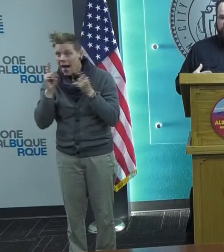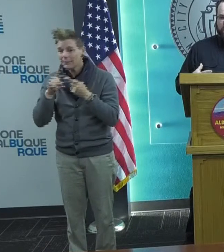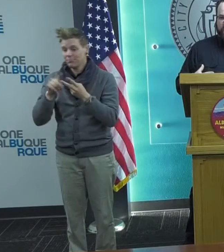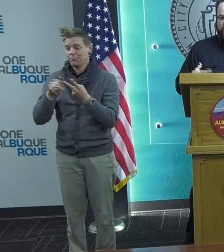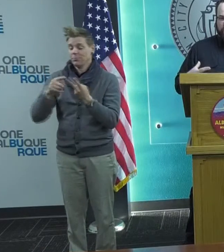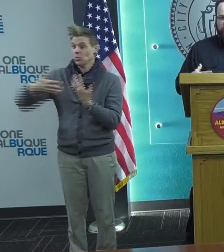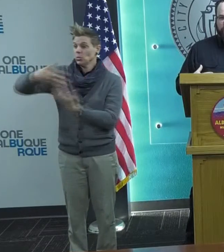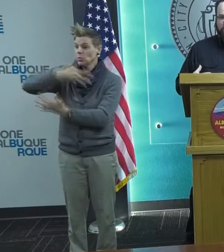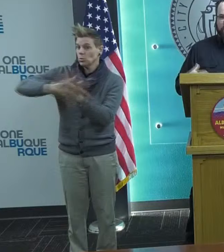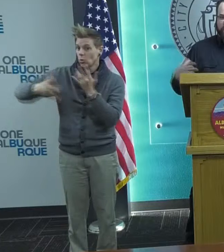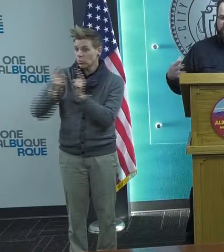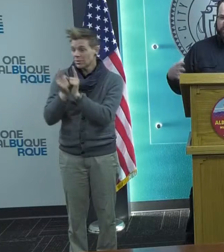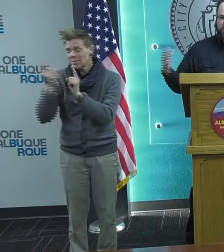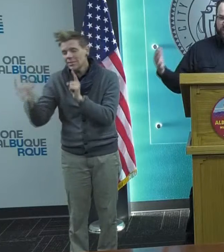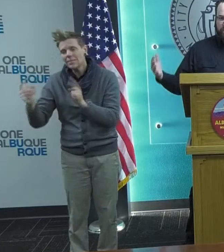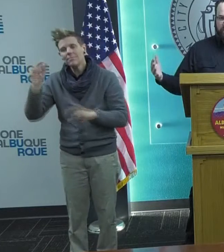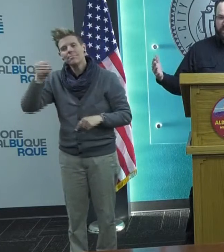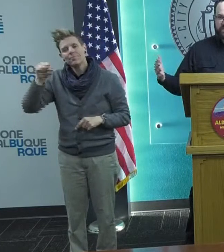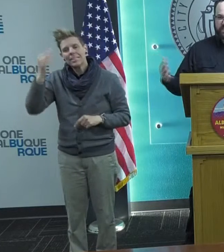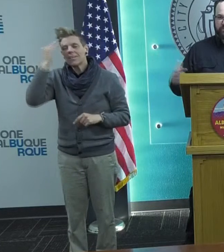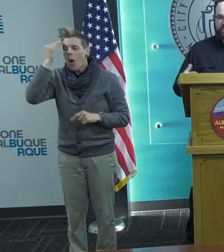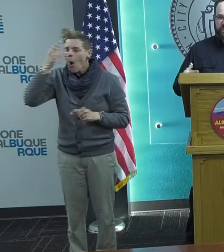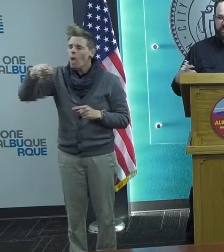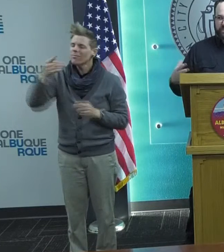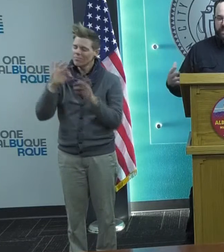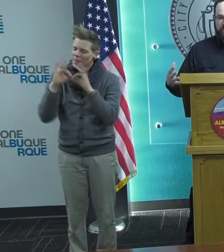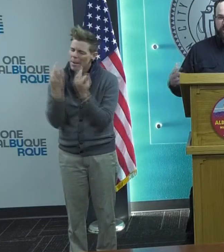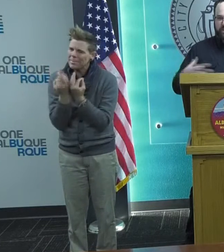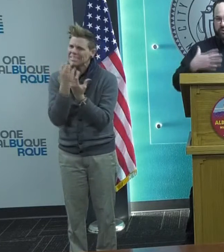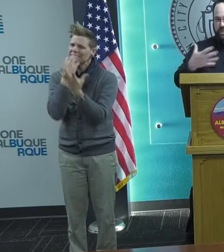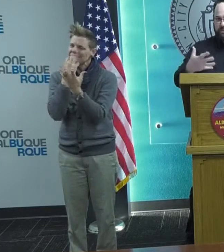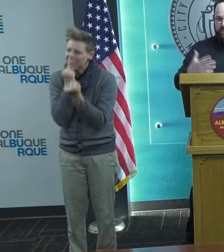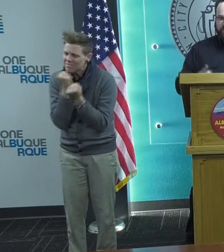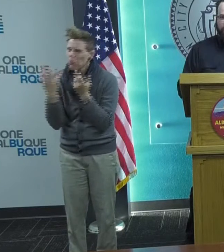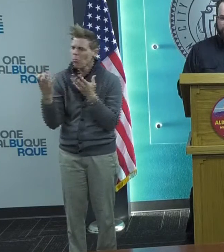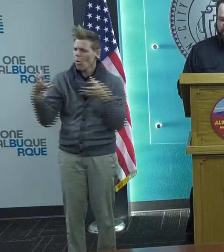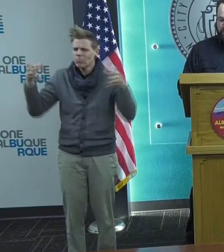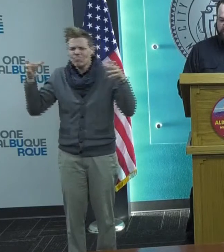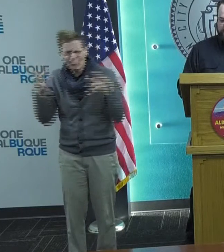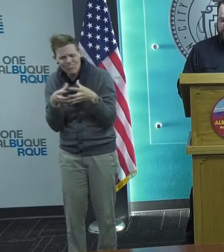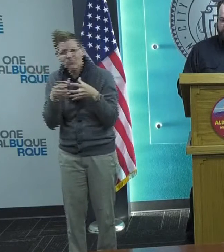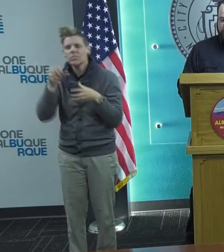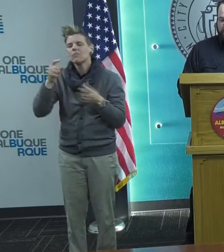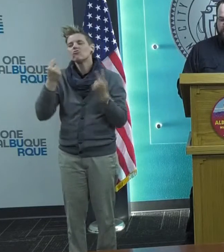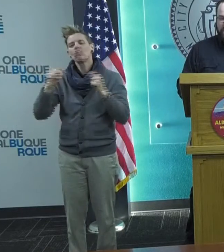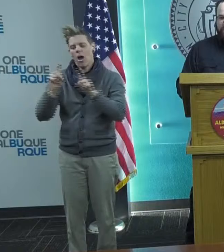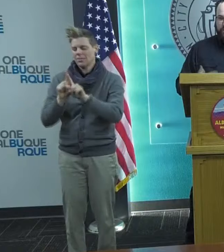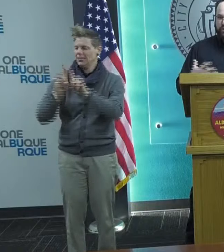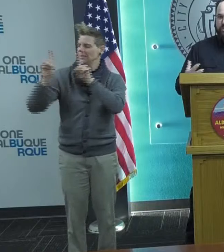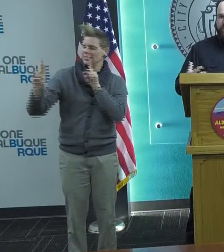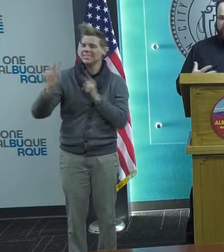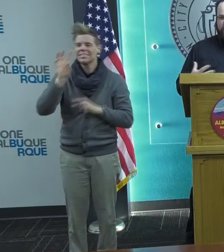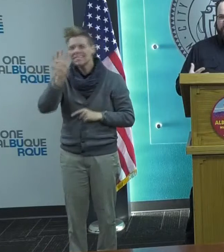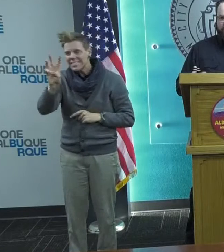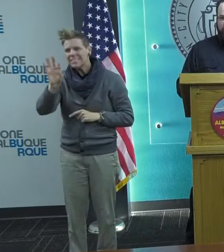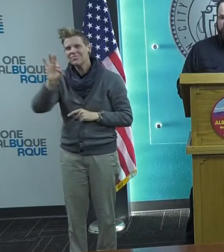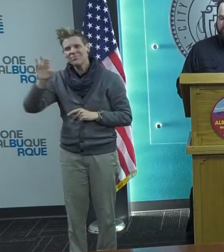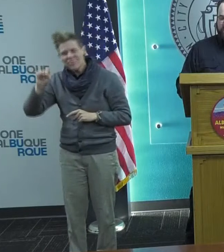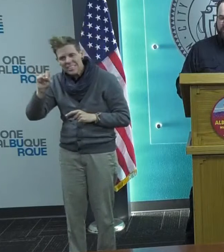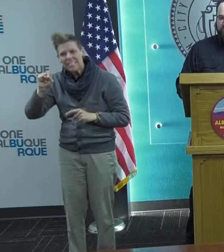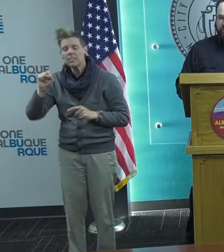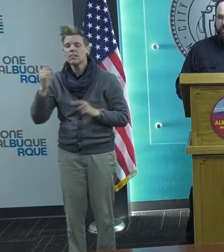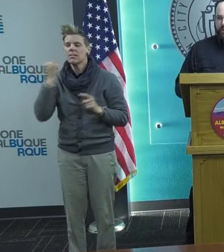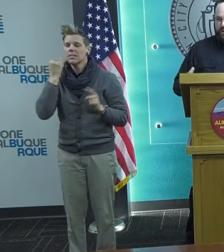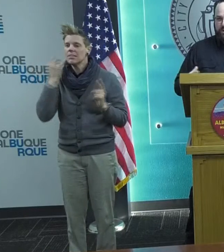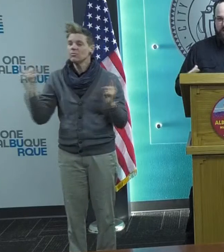nice to want to get close with people, but still try to do it at that 6-foot distance. Think about the transmission when you're in close space to people. There should be a little bit of a feeling